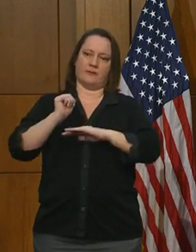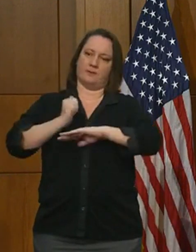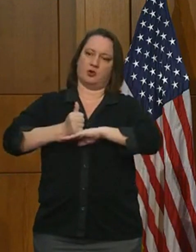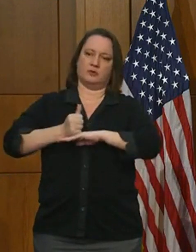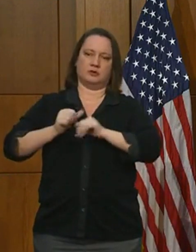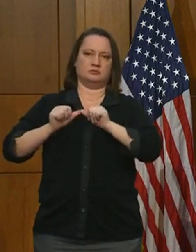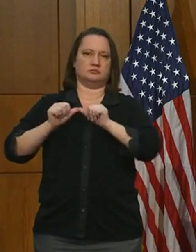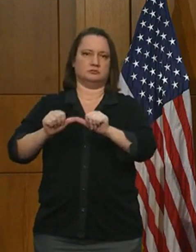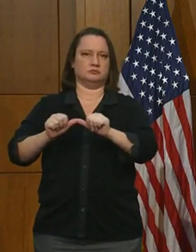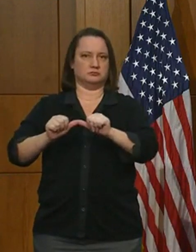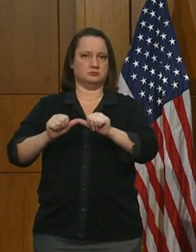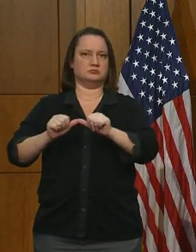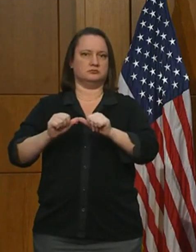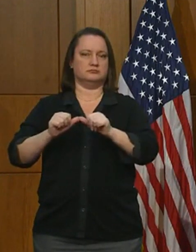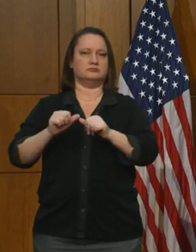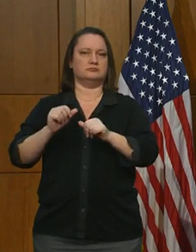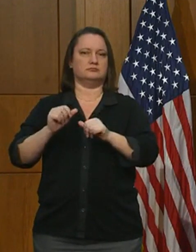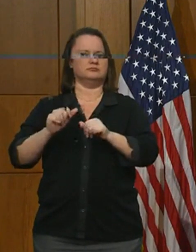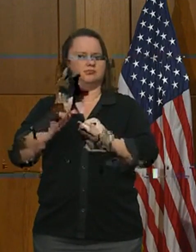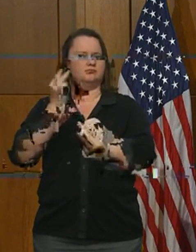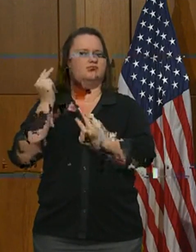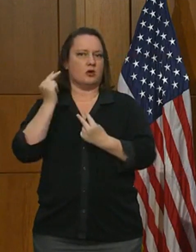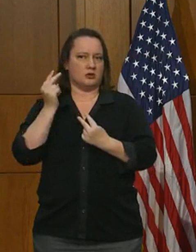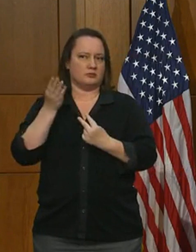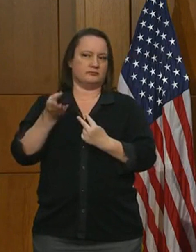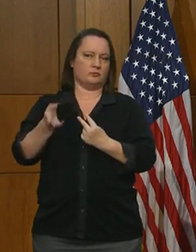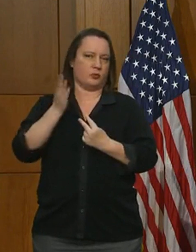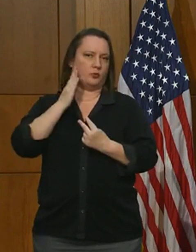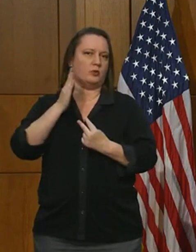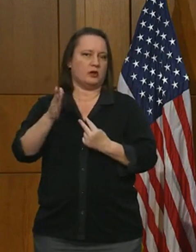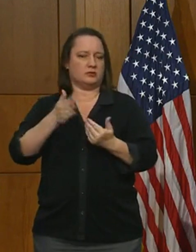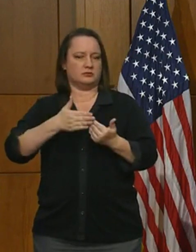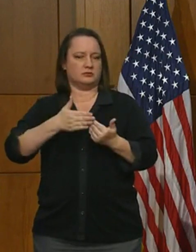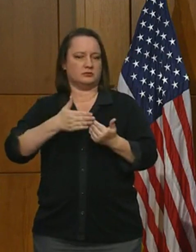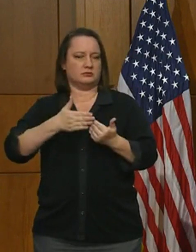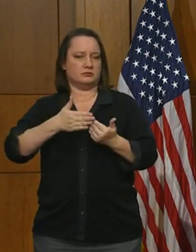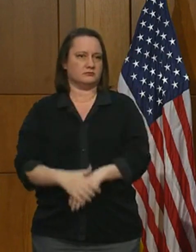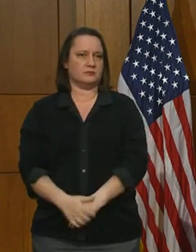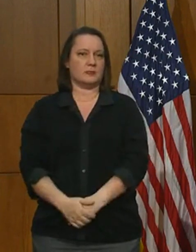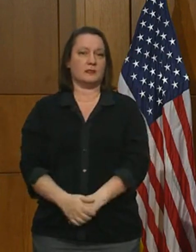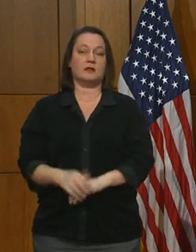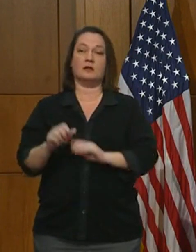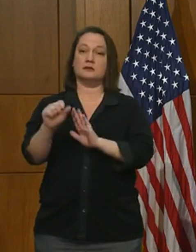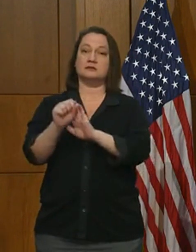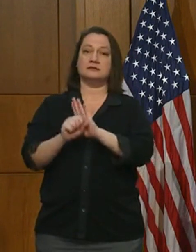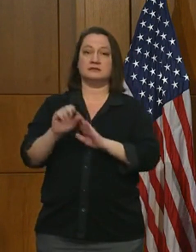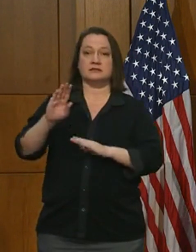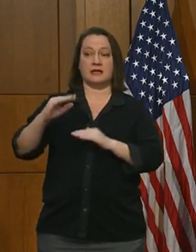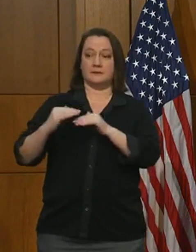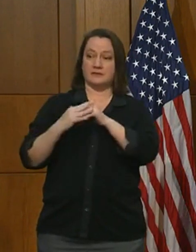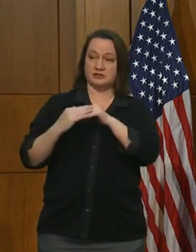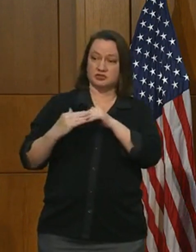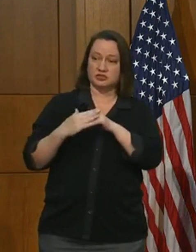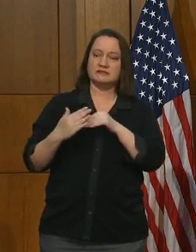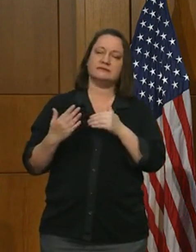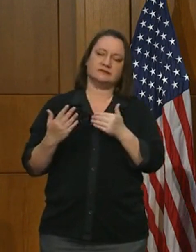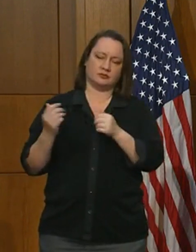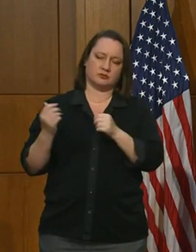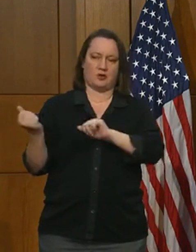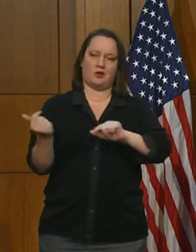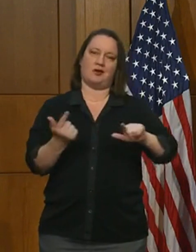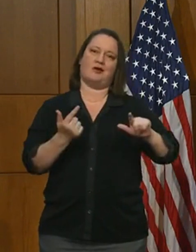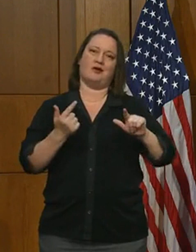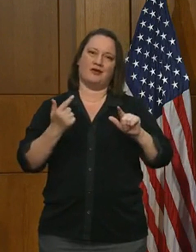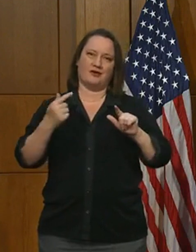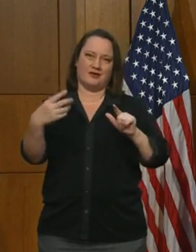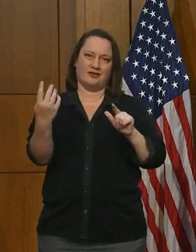And yes, once again, I think every state beaches are confronting problems with compliance.